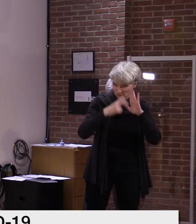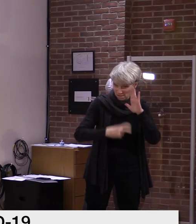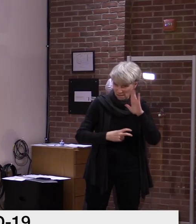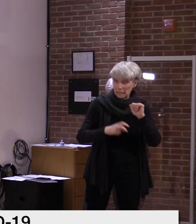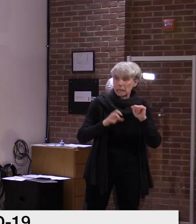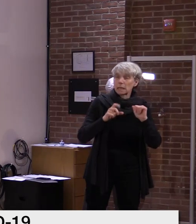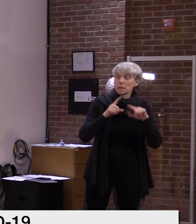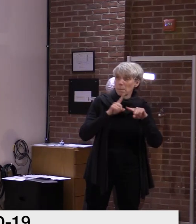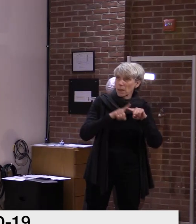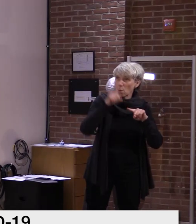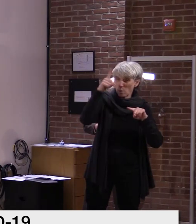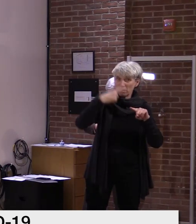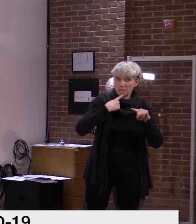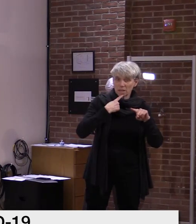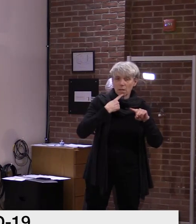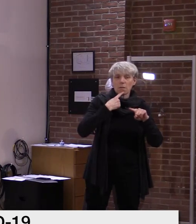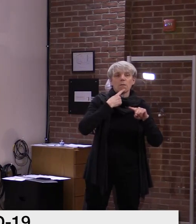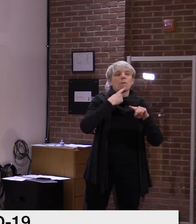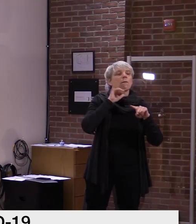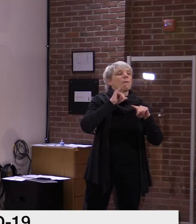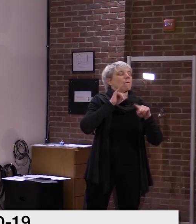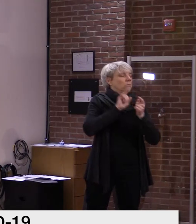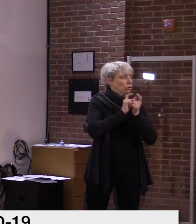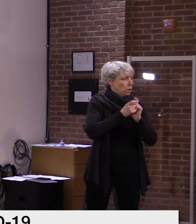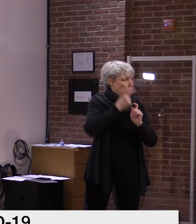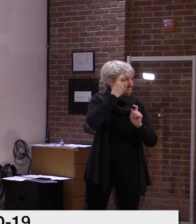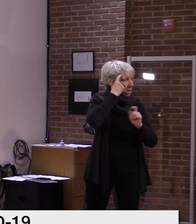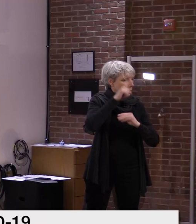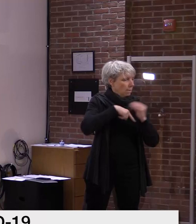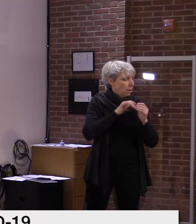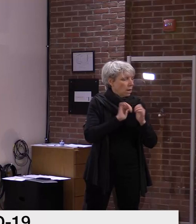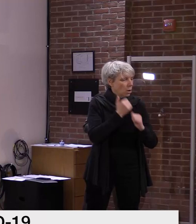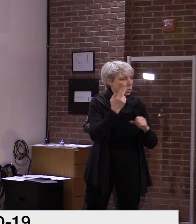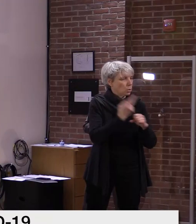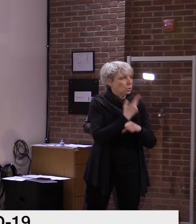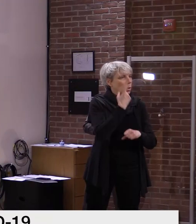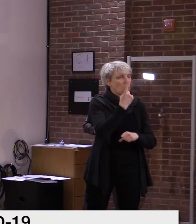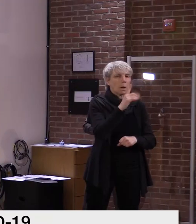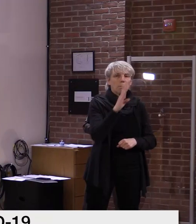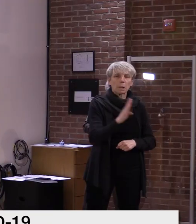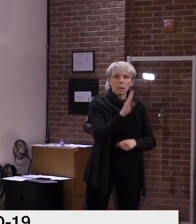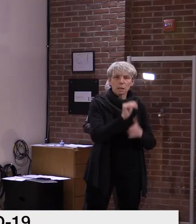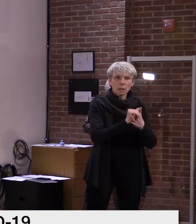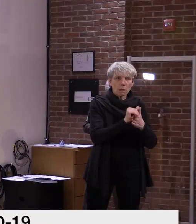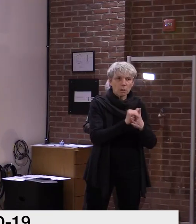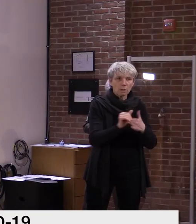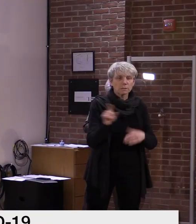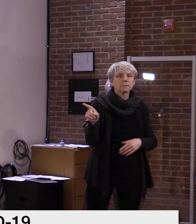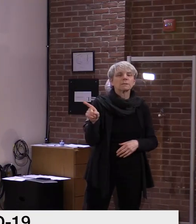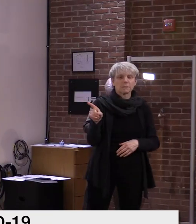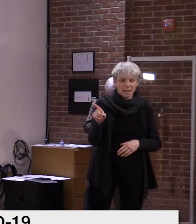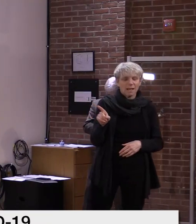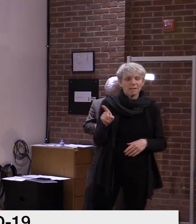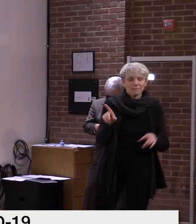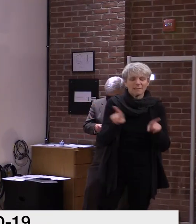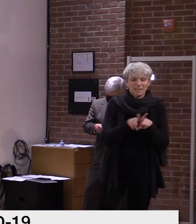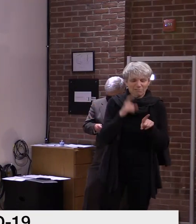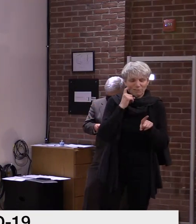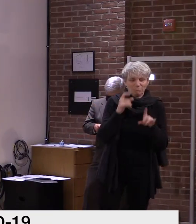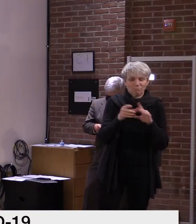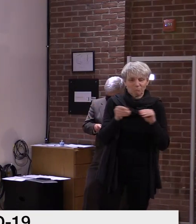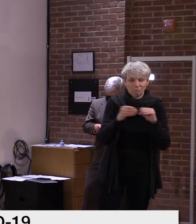your proposal for using the funds in any way, and if so, how? Yeah, again, we received that information yesterday. We